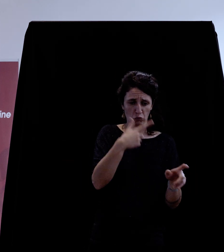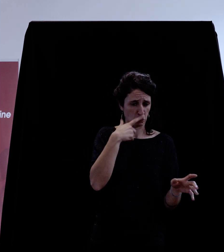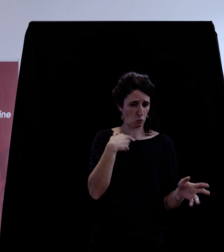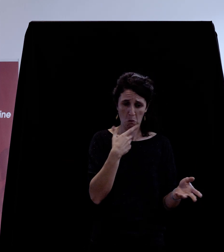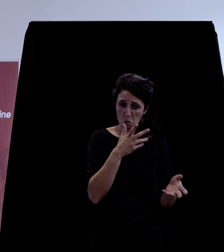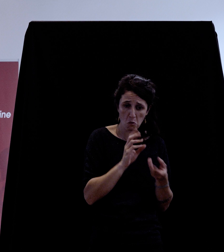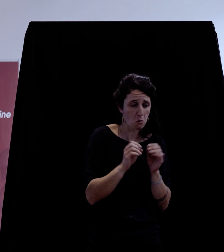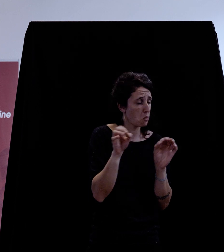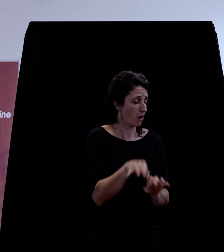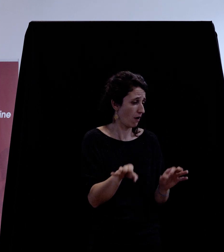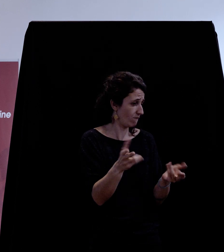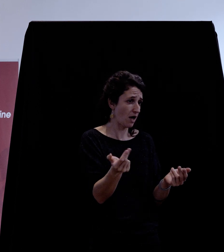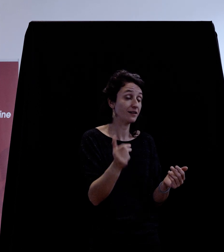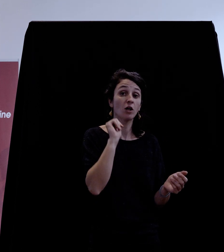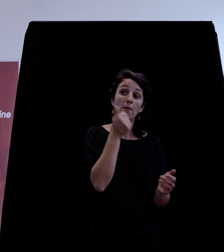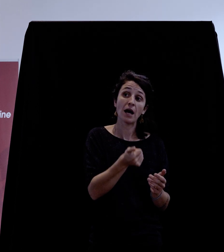It's just